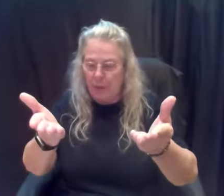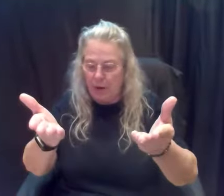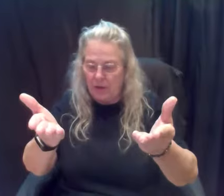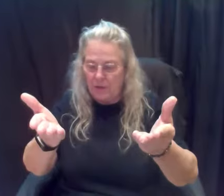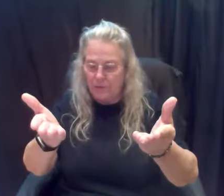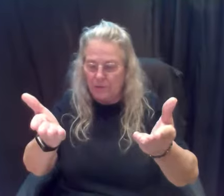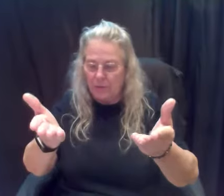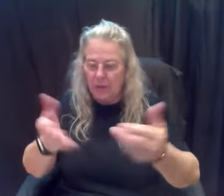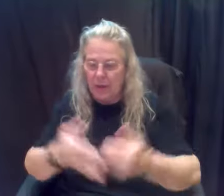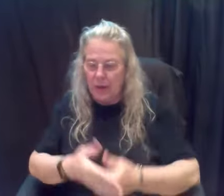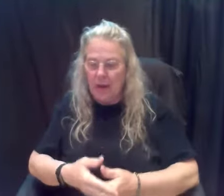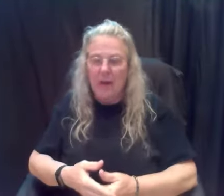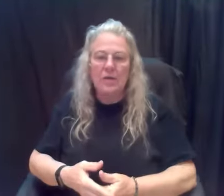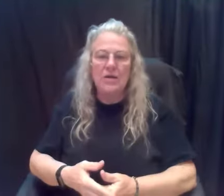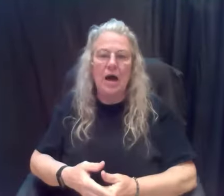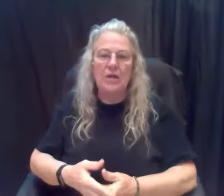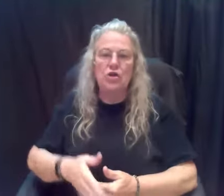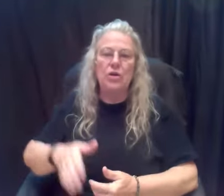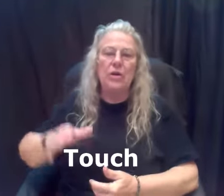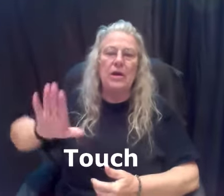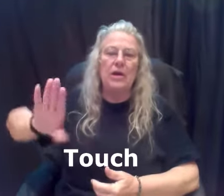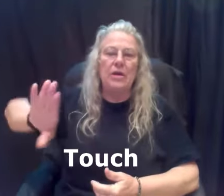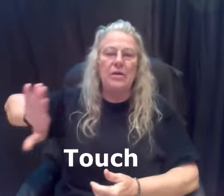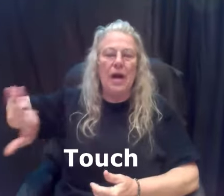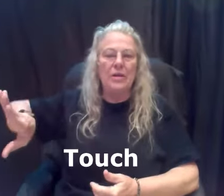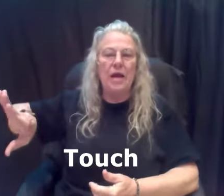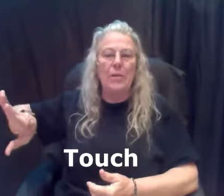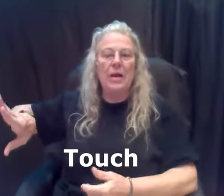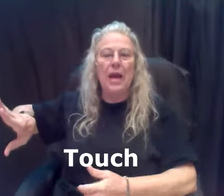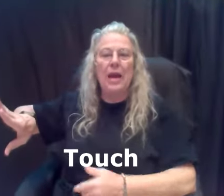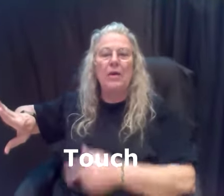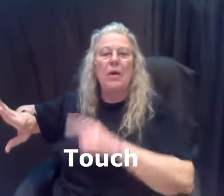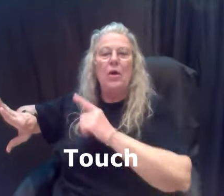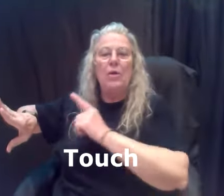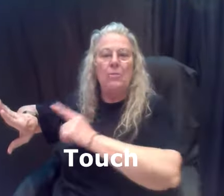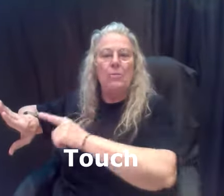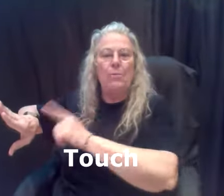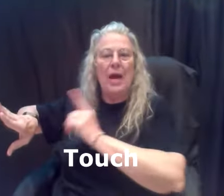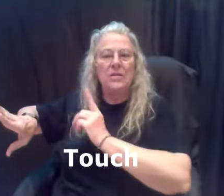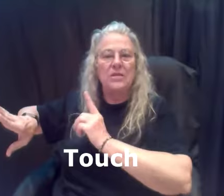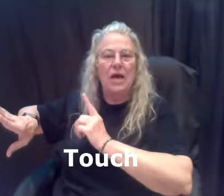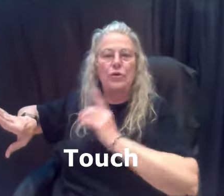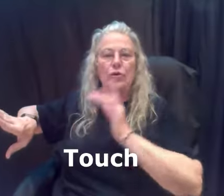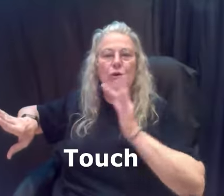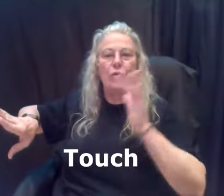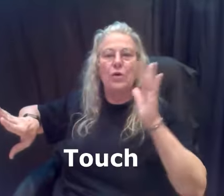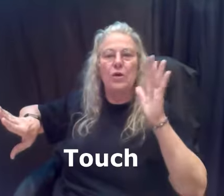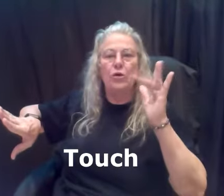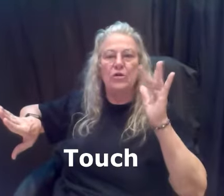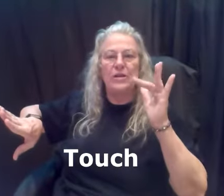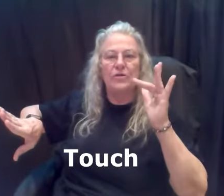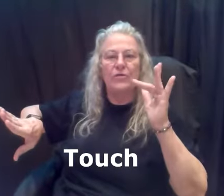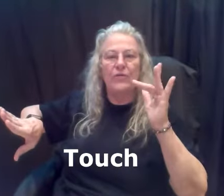Impart. Touch, non-dominant hand, backside to you. Your center finger